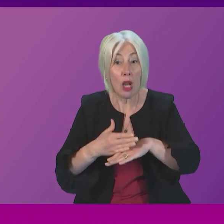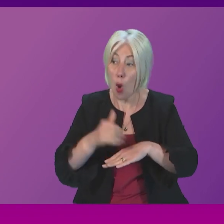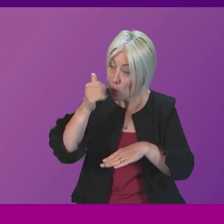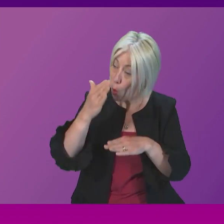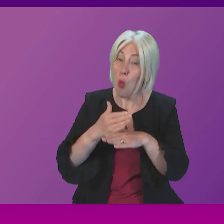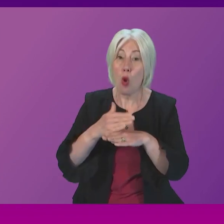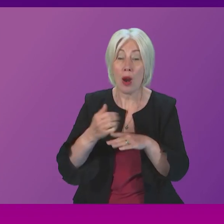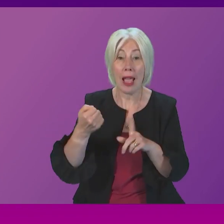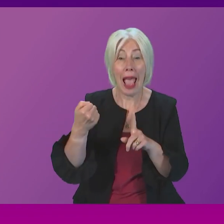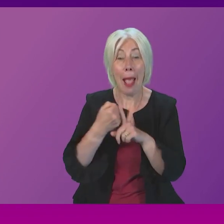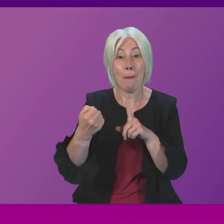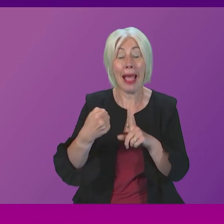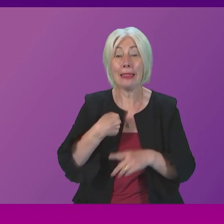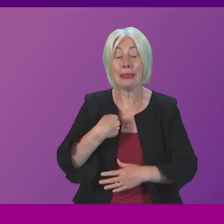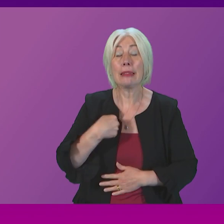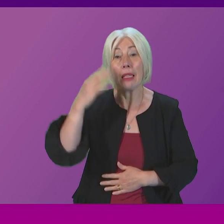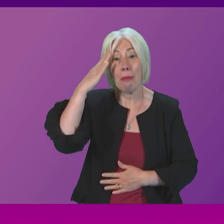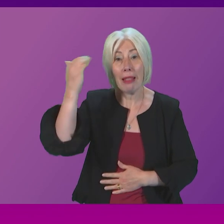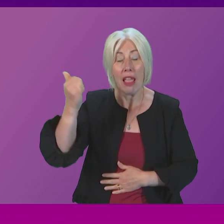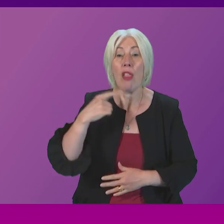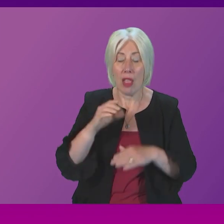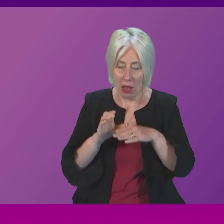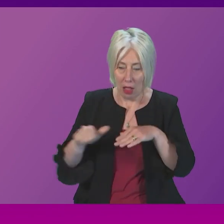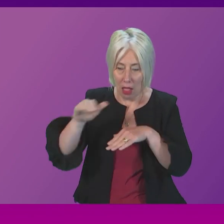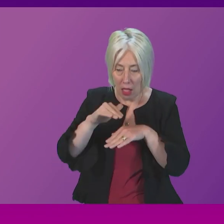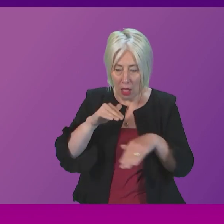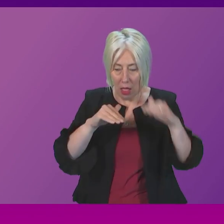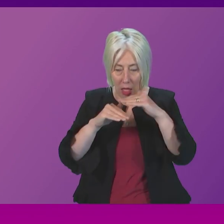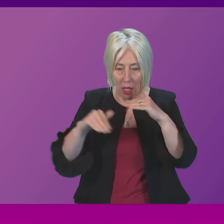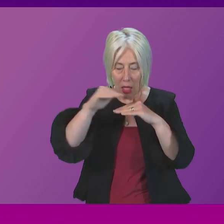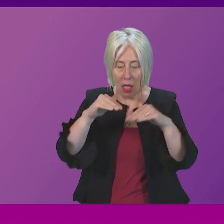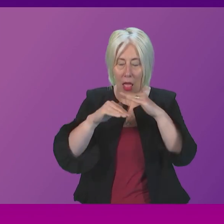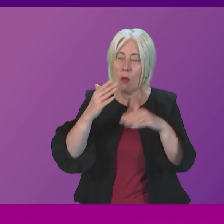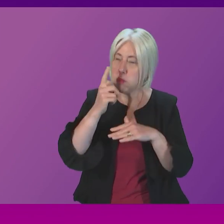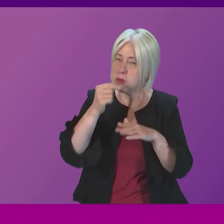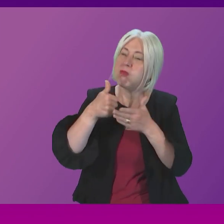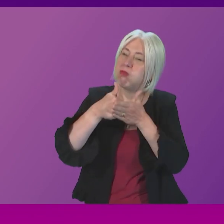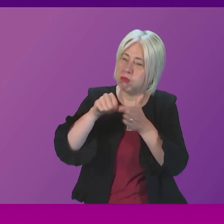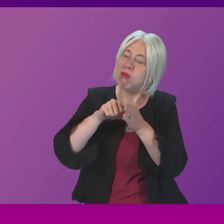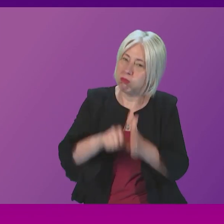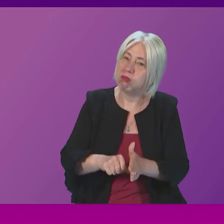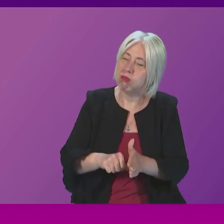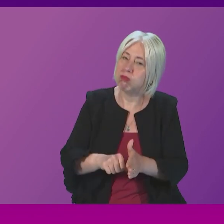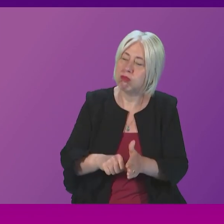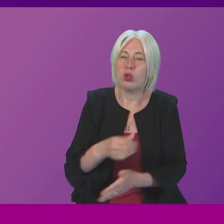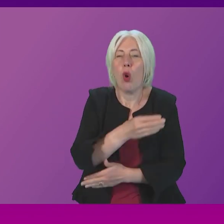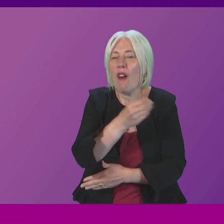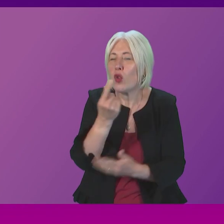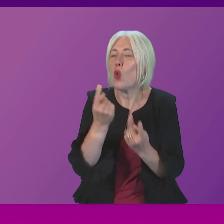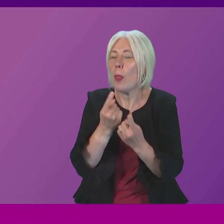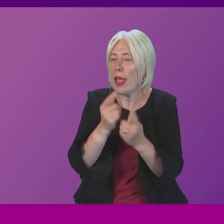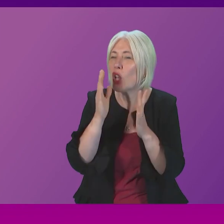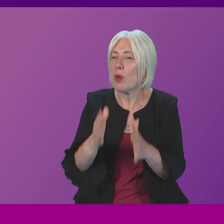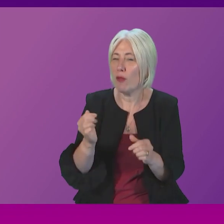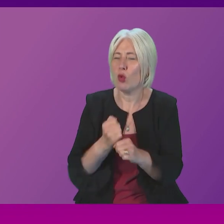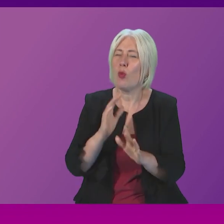have an impact on our mental health, you layer anything on top of that, it's really, really hard. So I think we need to do a few things. First of all, I think we need